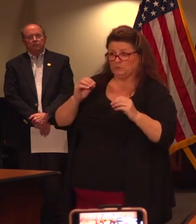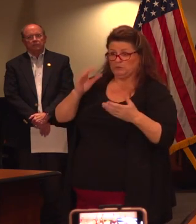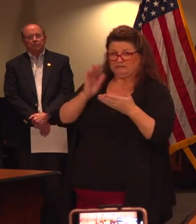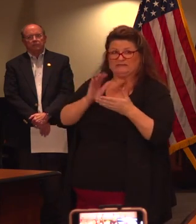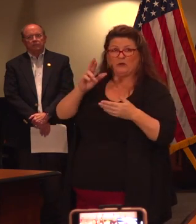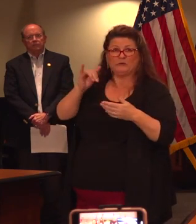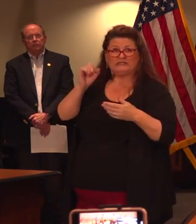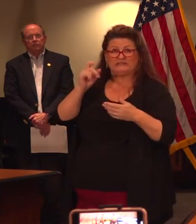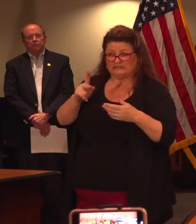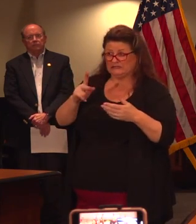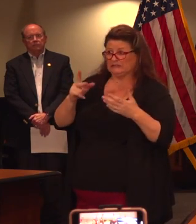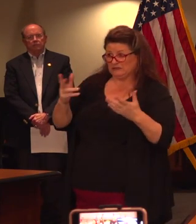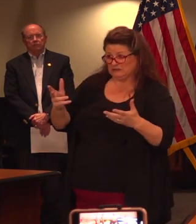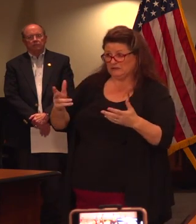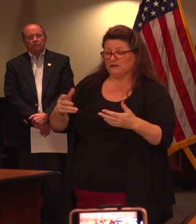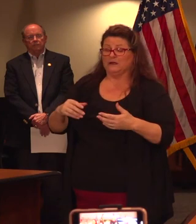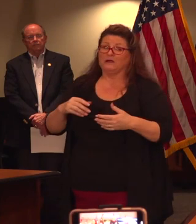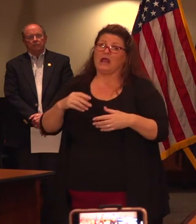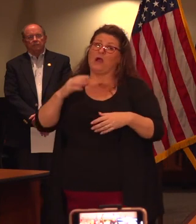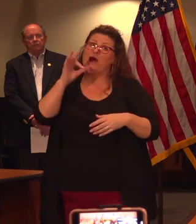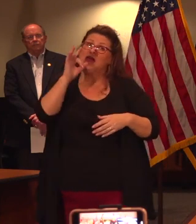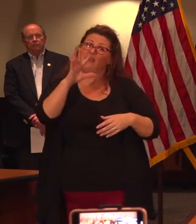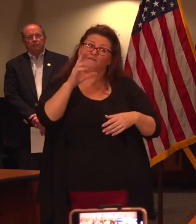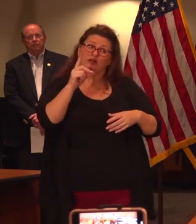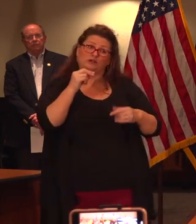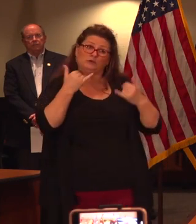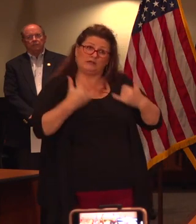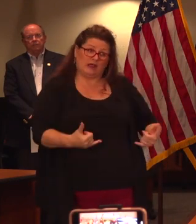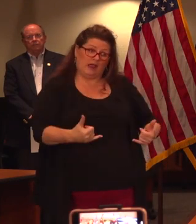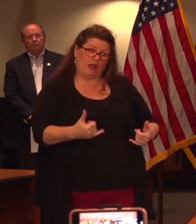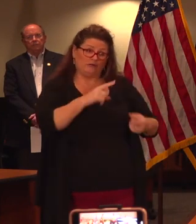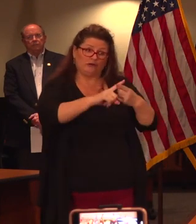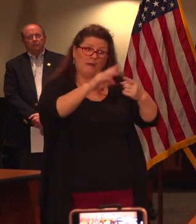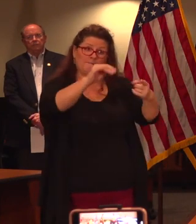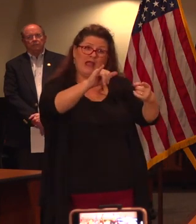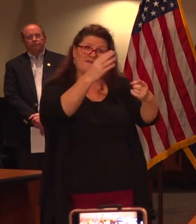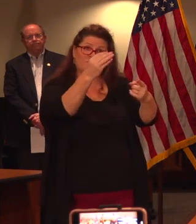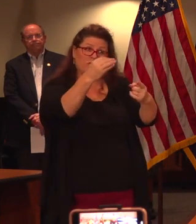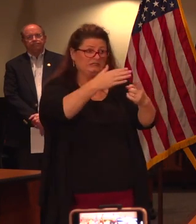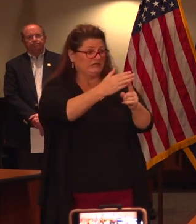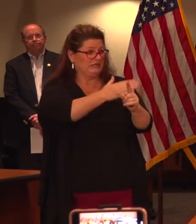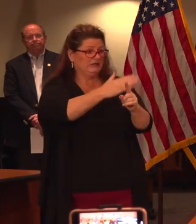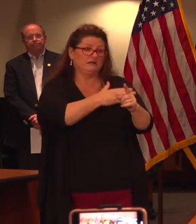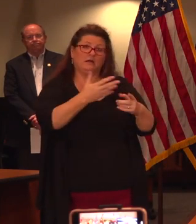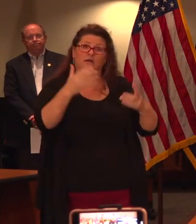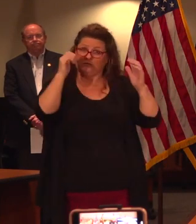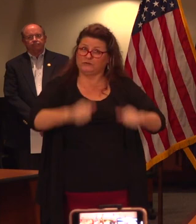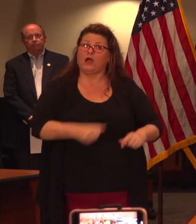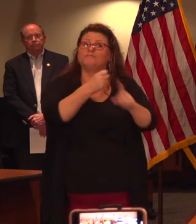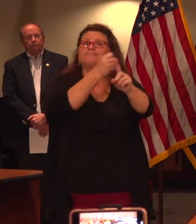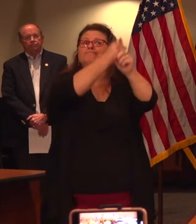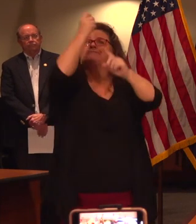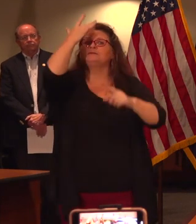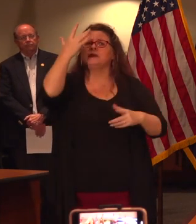they were to come back between now and May the 9th, or May the 14th, when the virus may still be spiking. And actually, to clarify